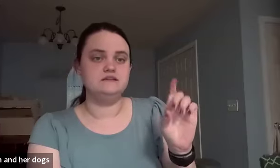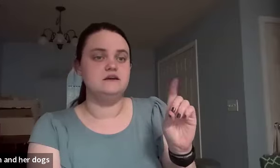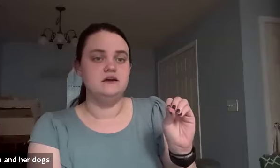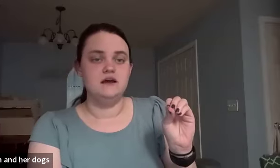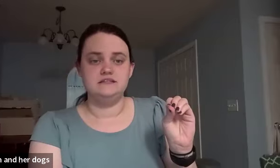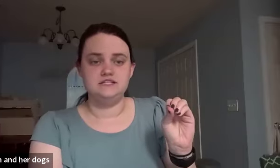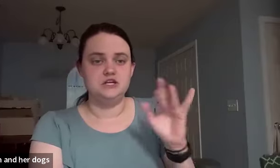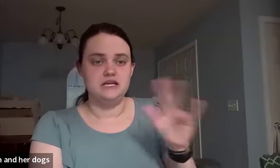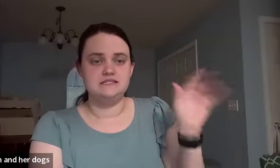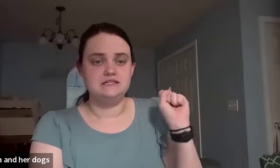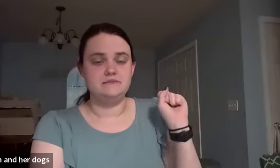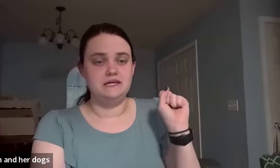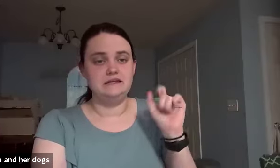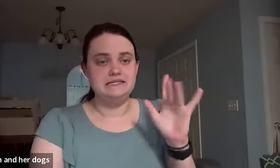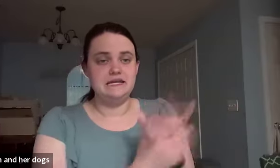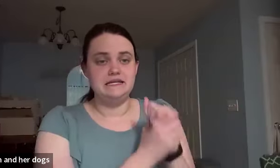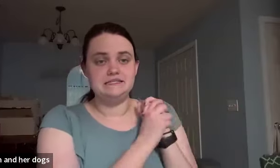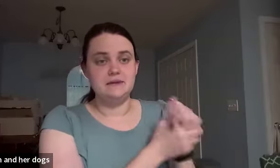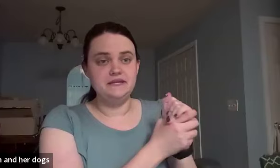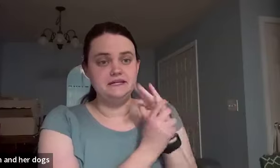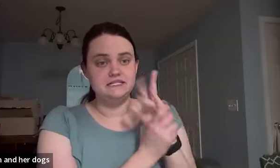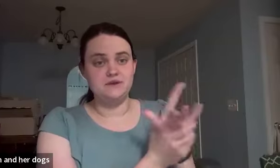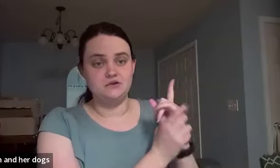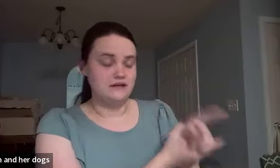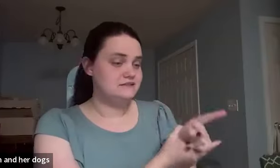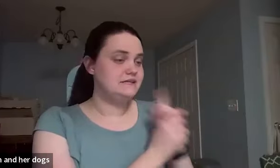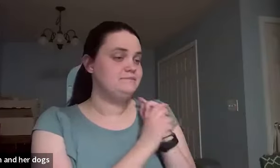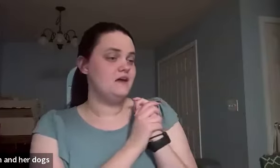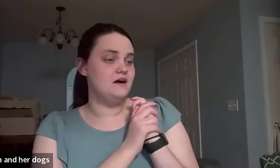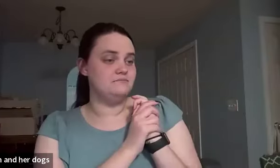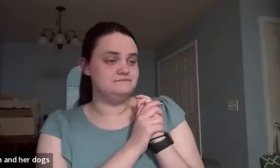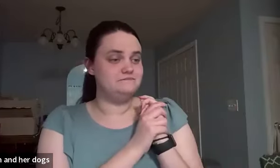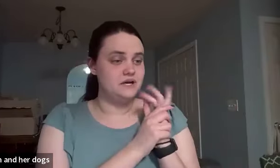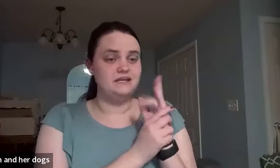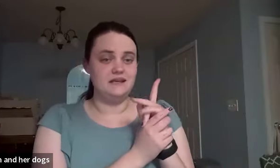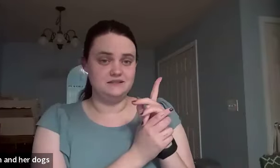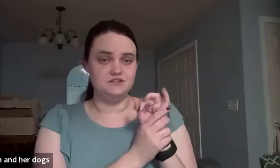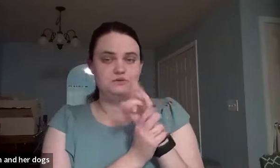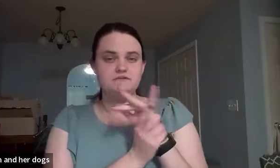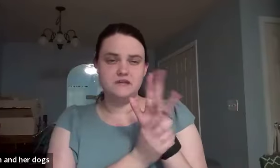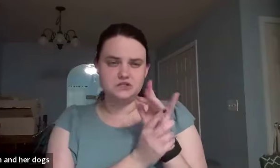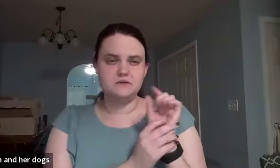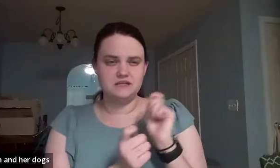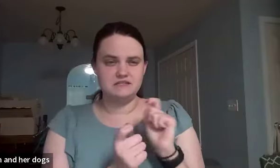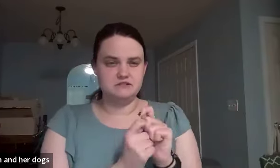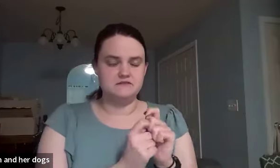right. Teacher hand signs. I'm getting lazy. I need to stop it. I need to spell correctly. But yes, so you would finger spell to get